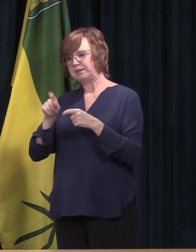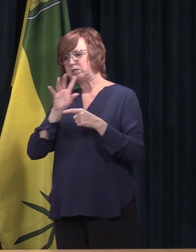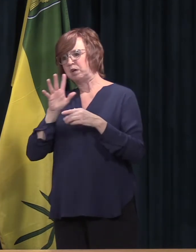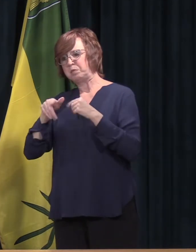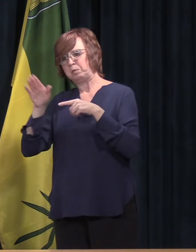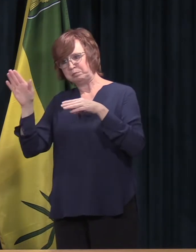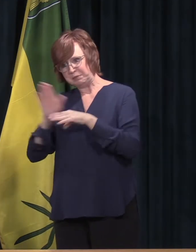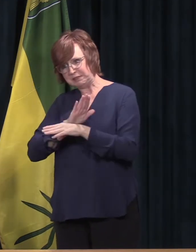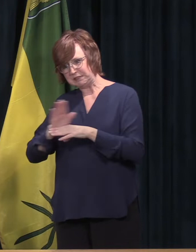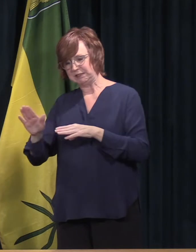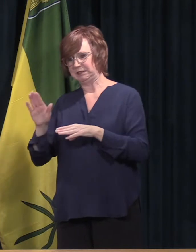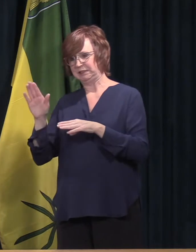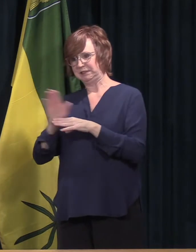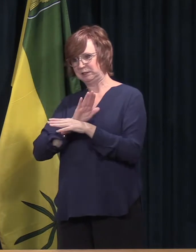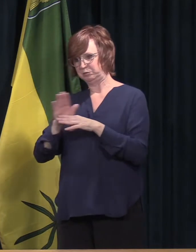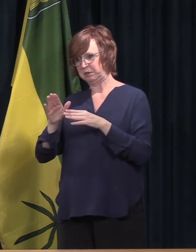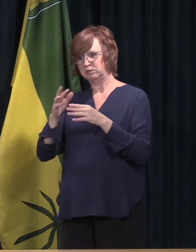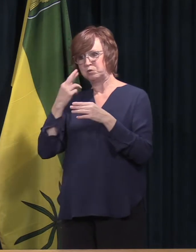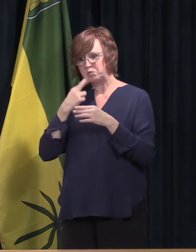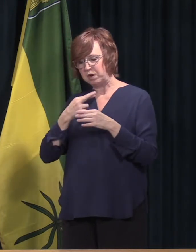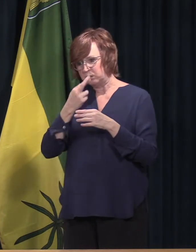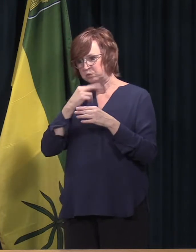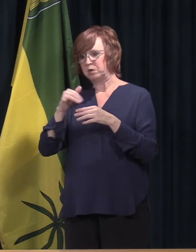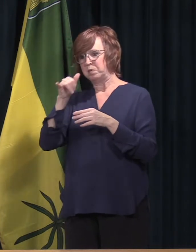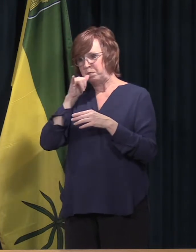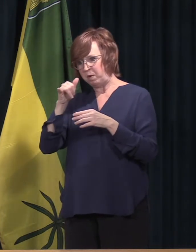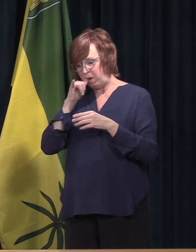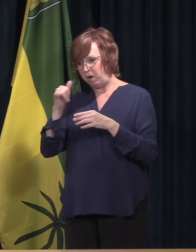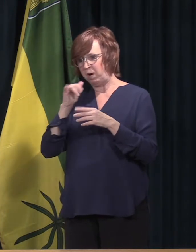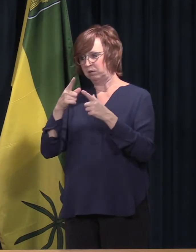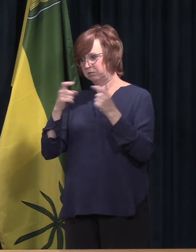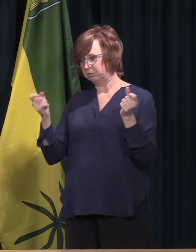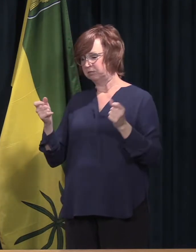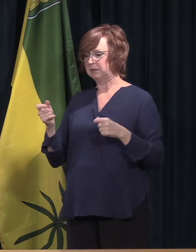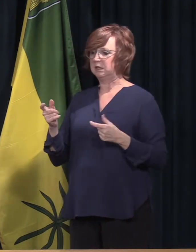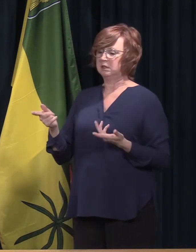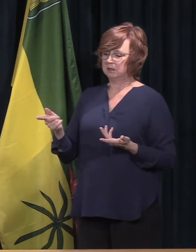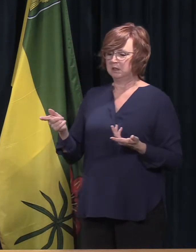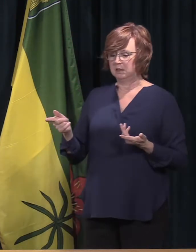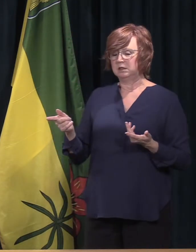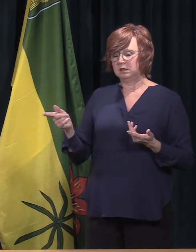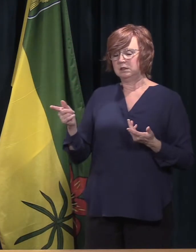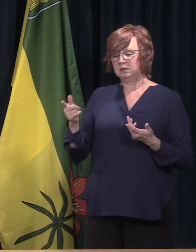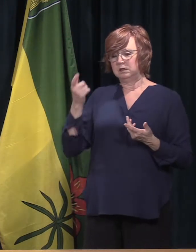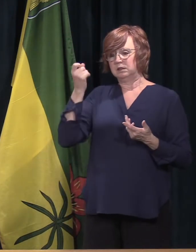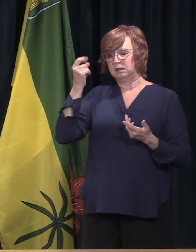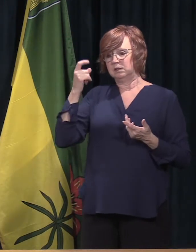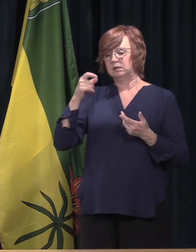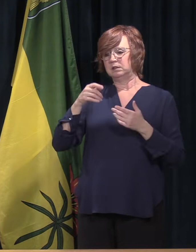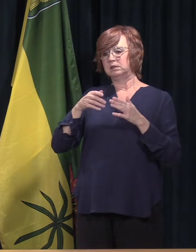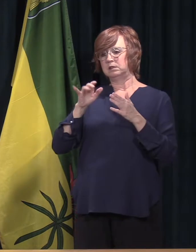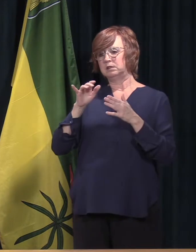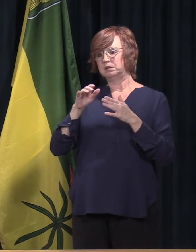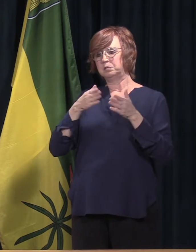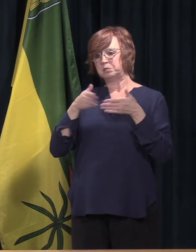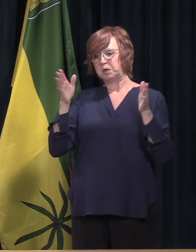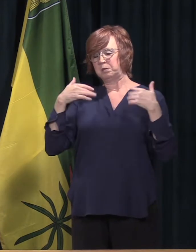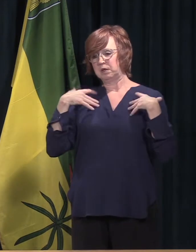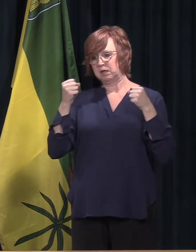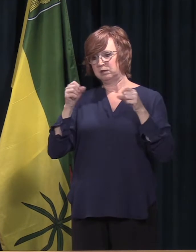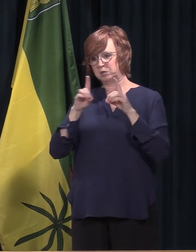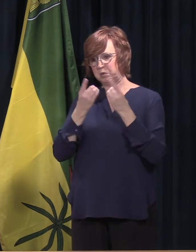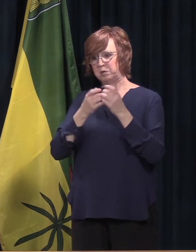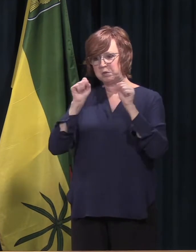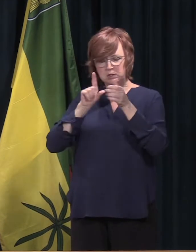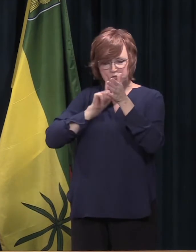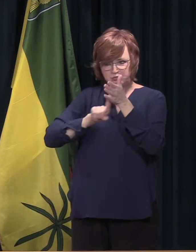think public health can follow up if there's a complaint made, but we really want this to be the minimum. I think public health is